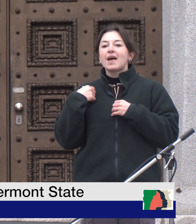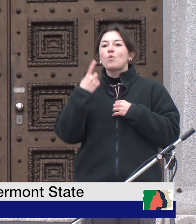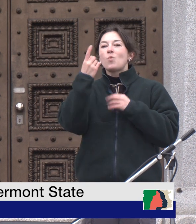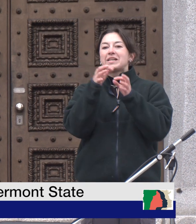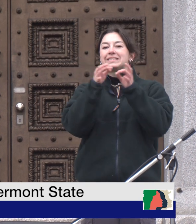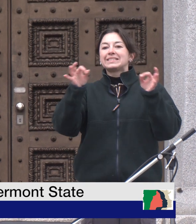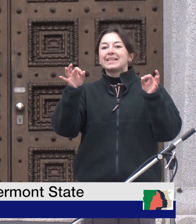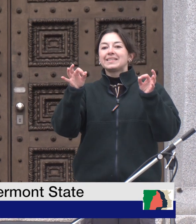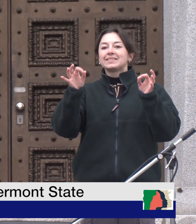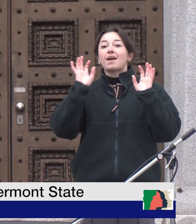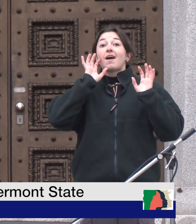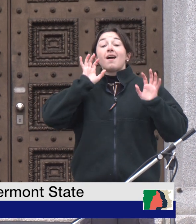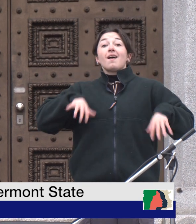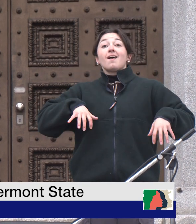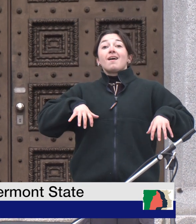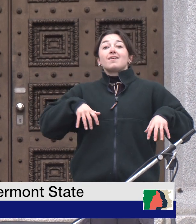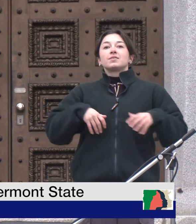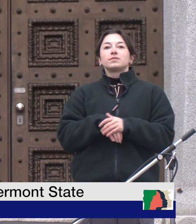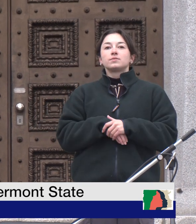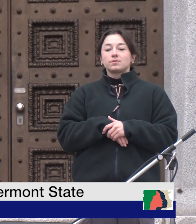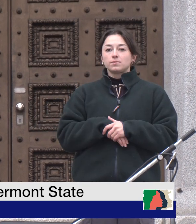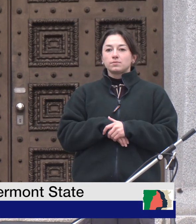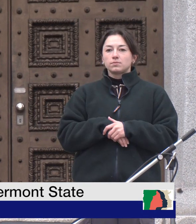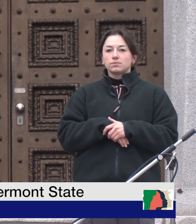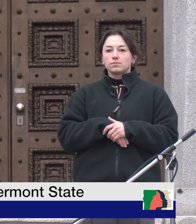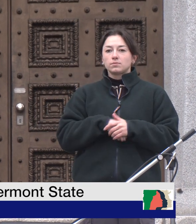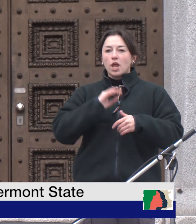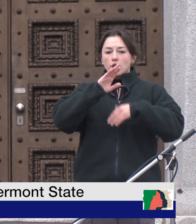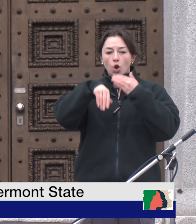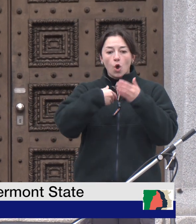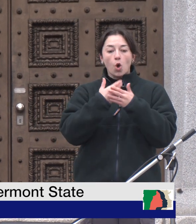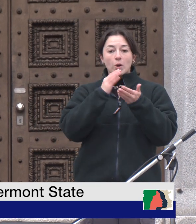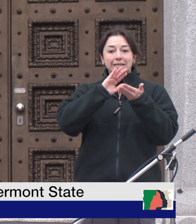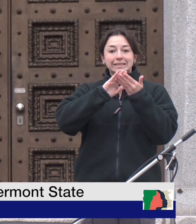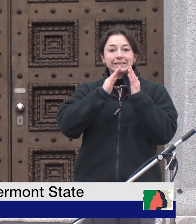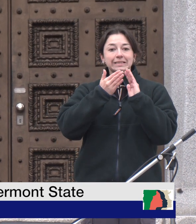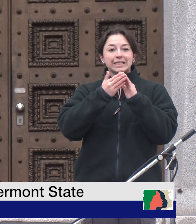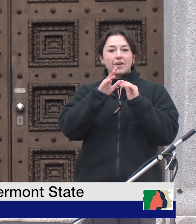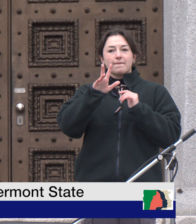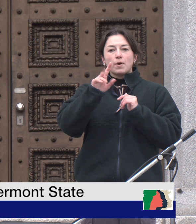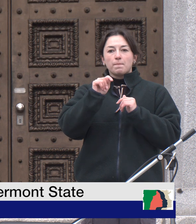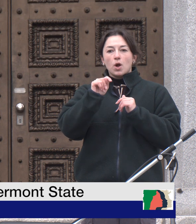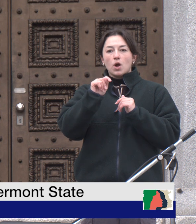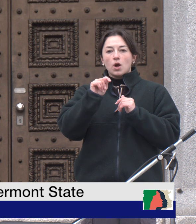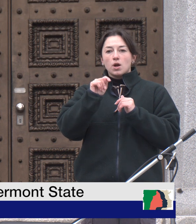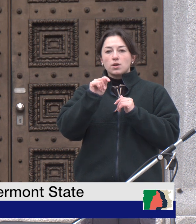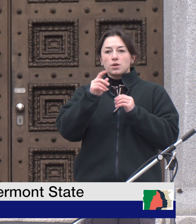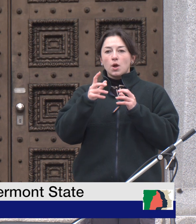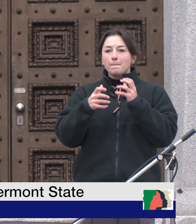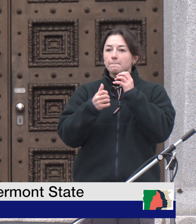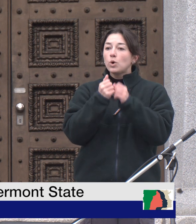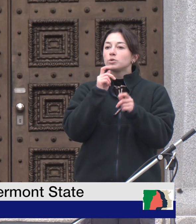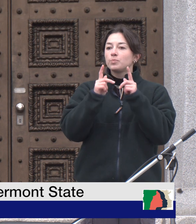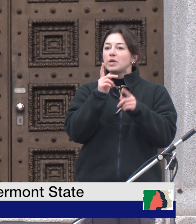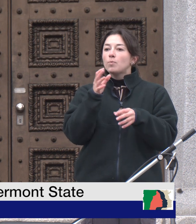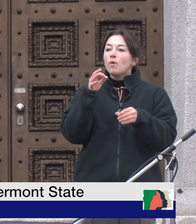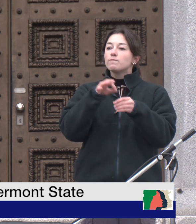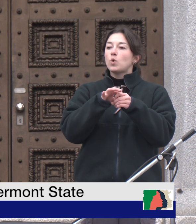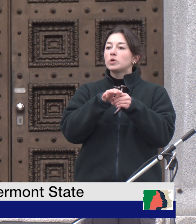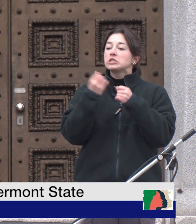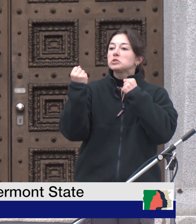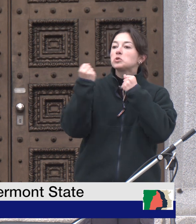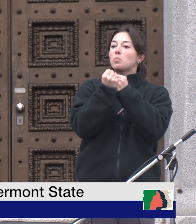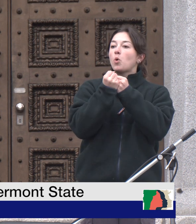I'm going to read it for you. In every single town in Vermont, a majority of voters voted to enshrine the right to abortion in